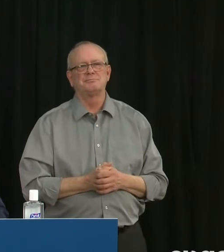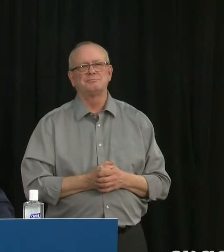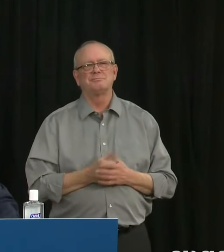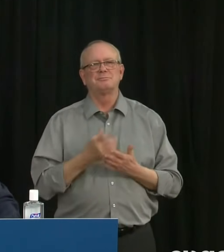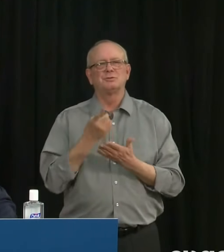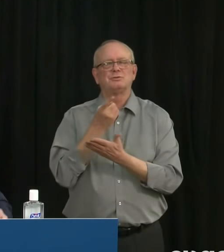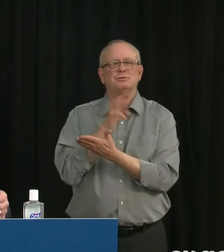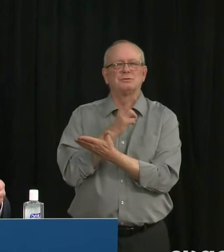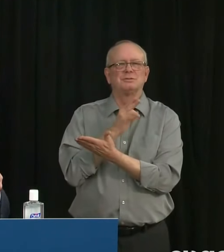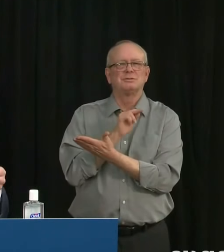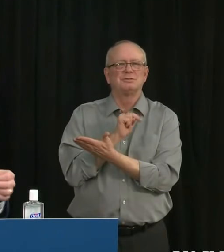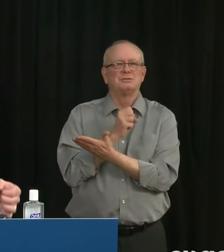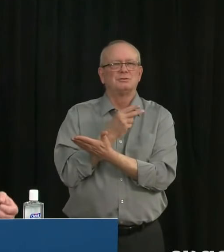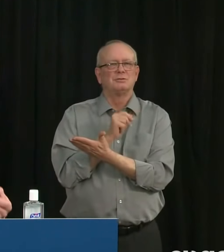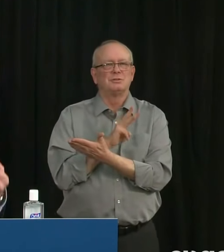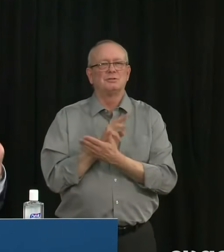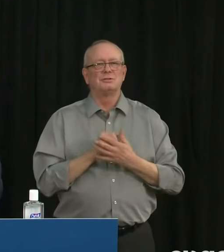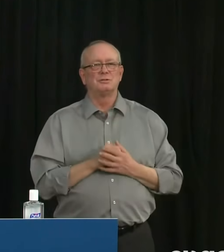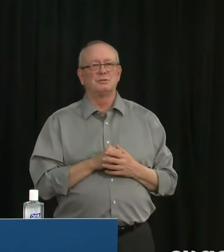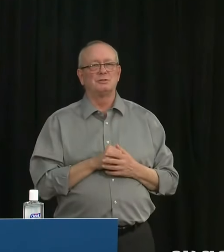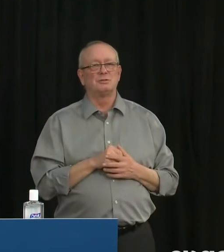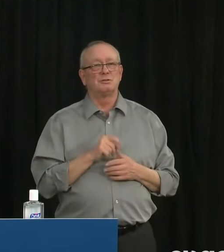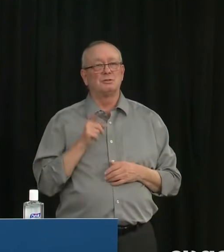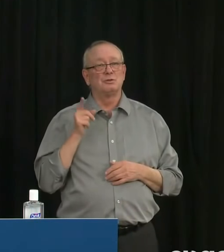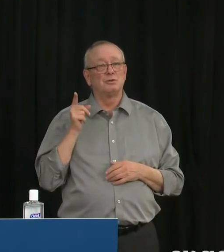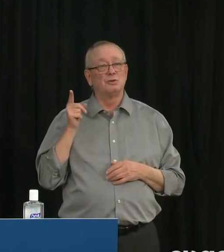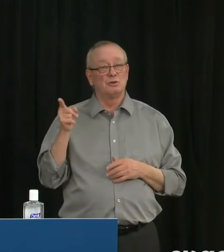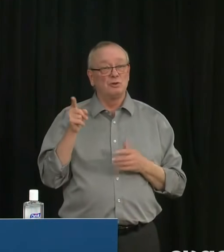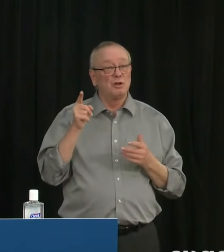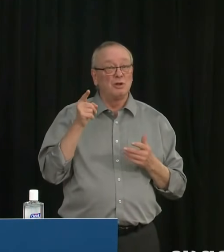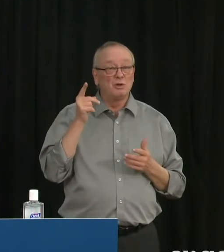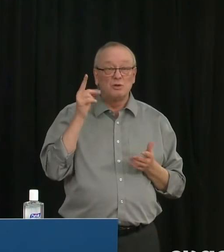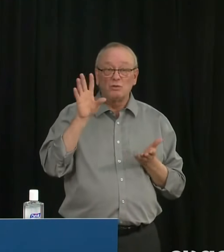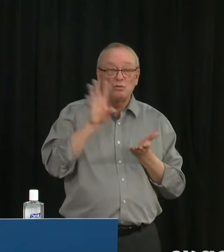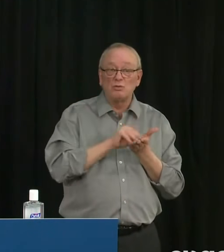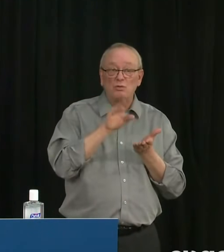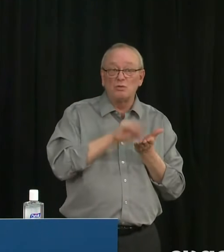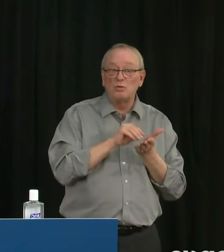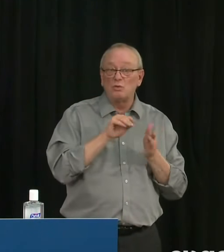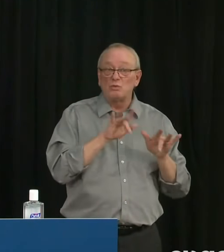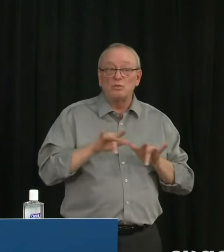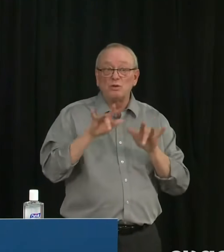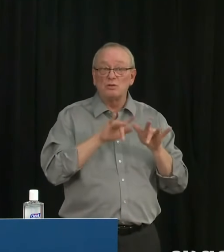do you know who made the recordings and will there be professional repercussions?